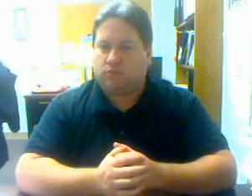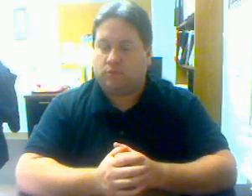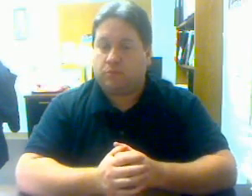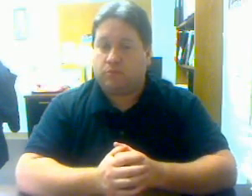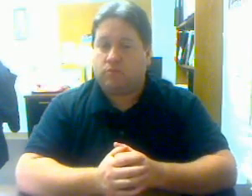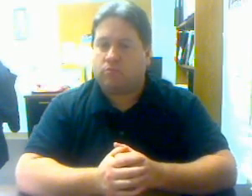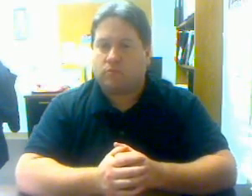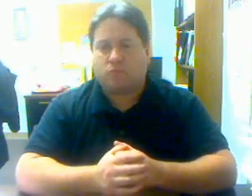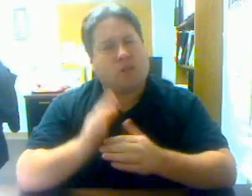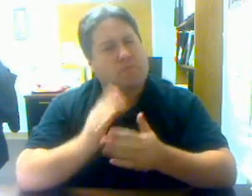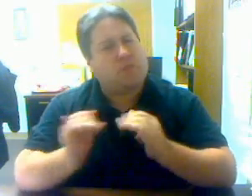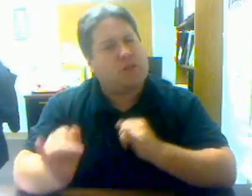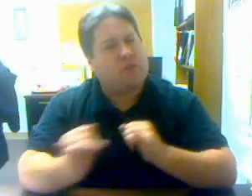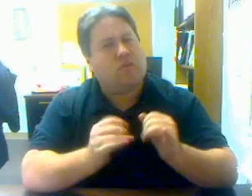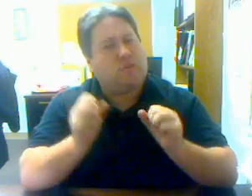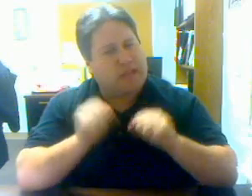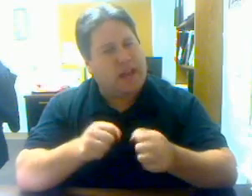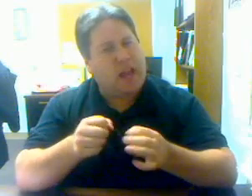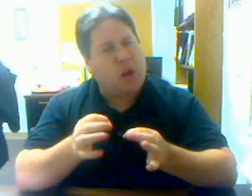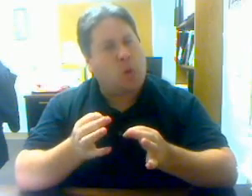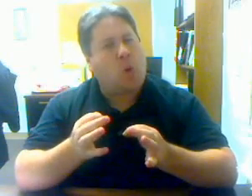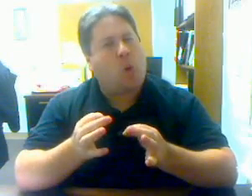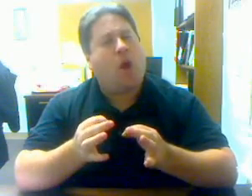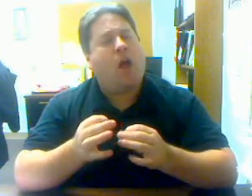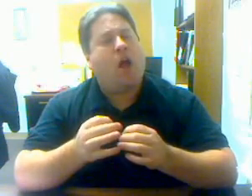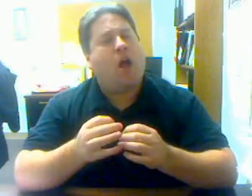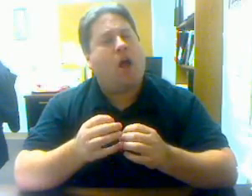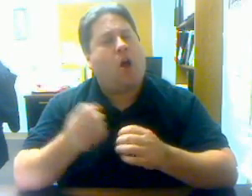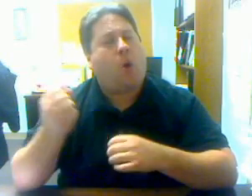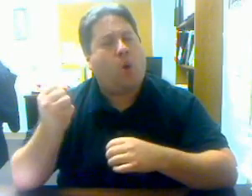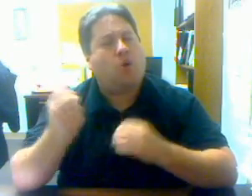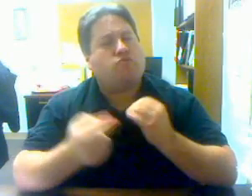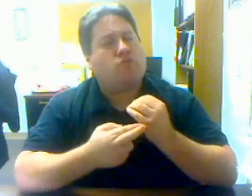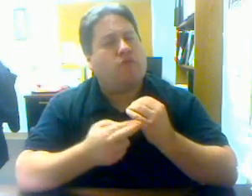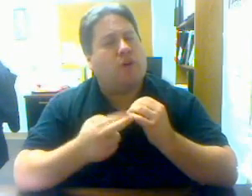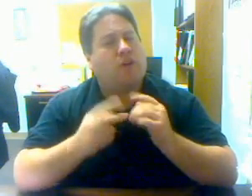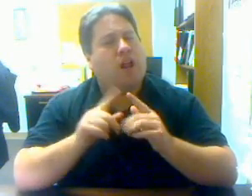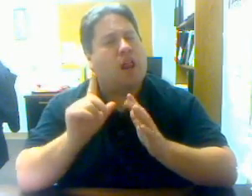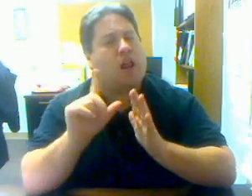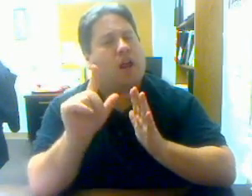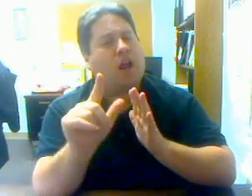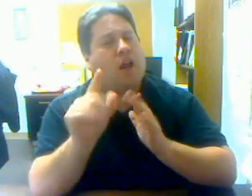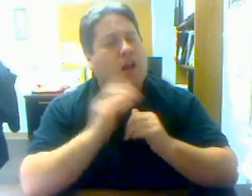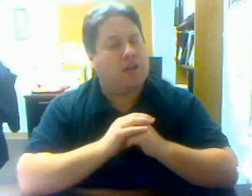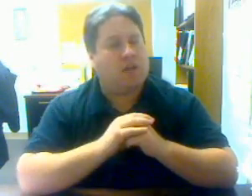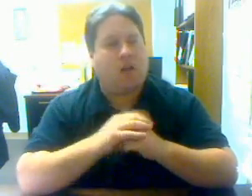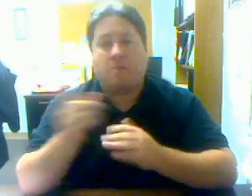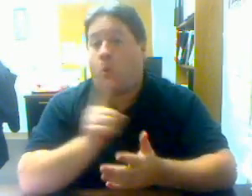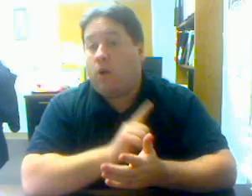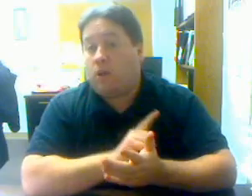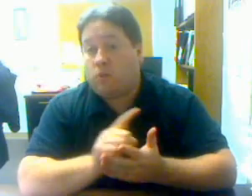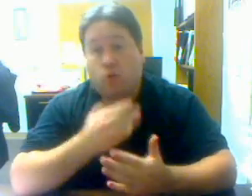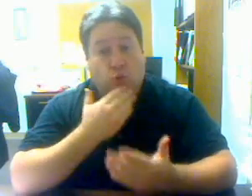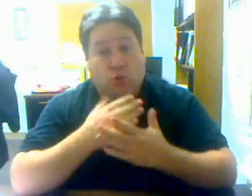go longer. You might see contracts where they have a good day, and during the day they receive a reinforcer. And in a week, they can take a month all the way, especially trip